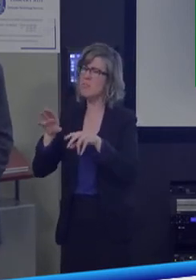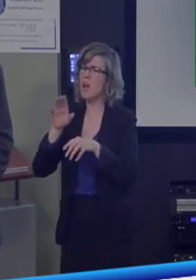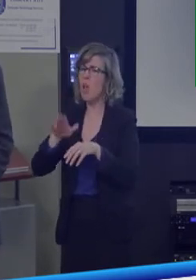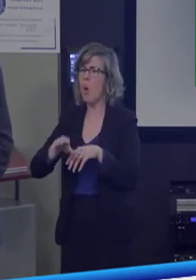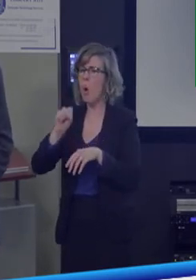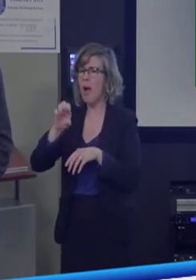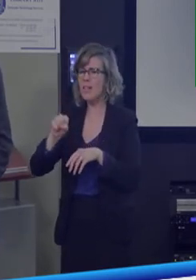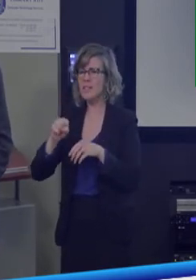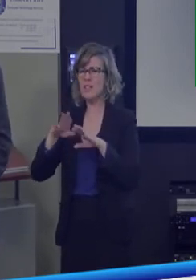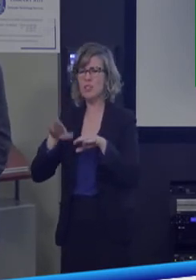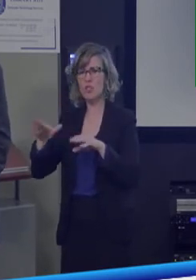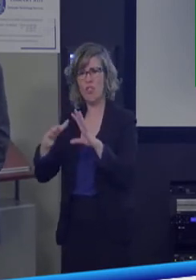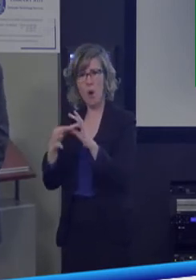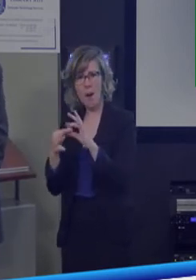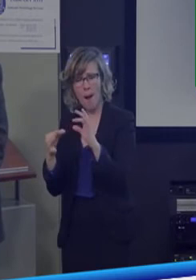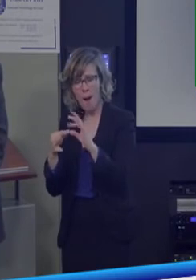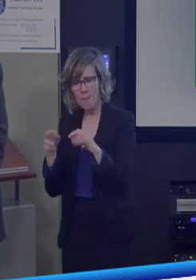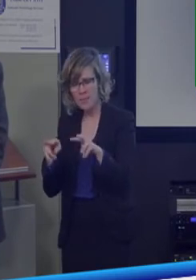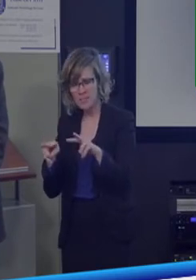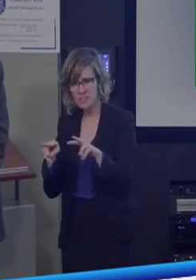issues in our earlier studies.